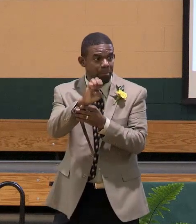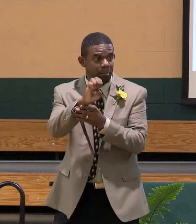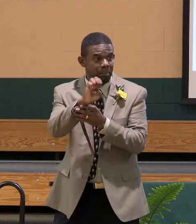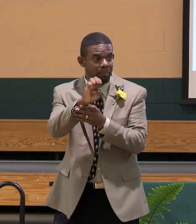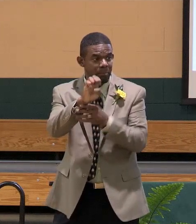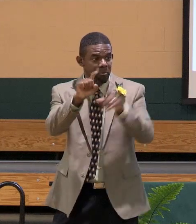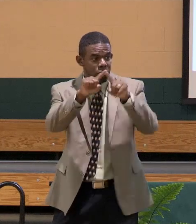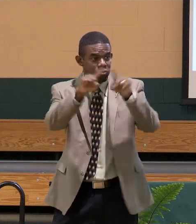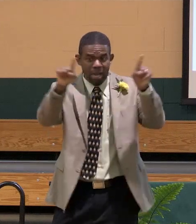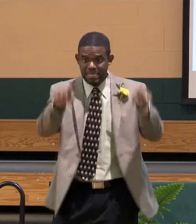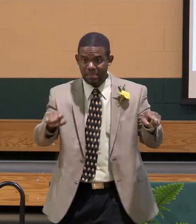Your resume